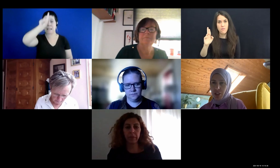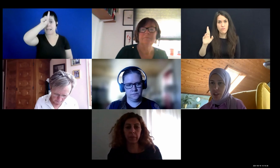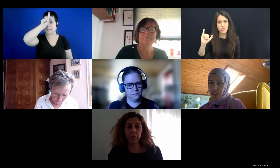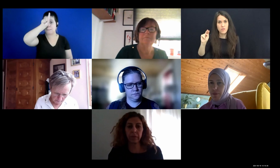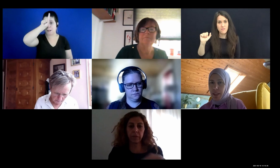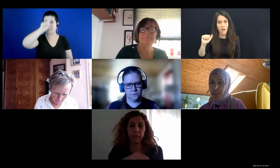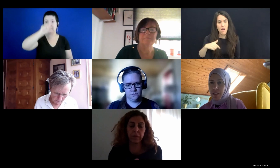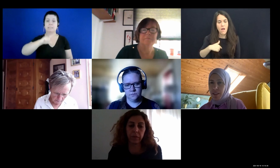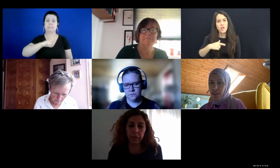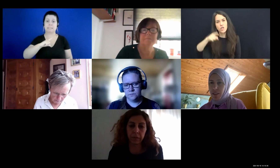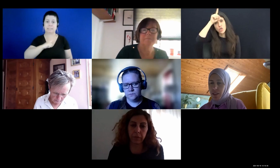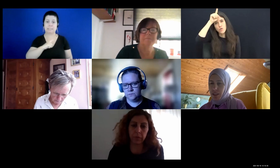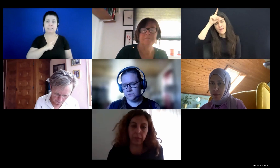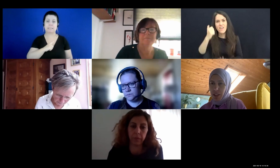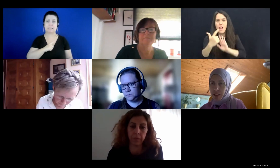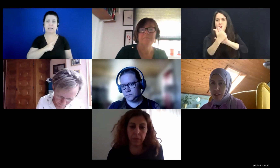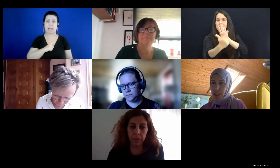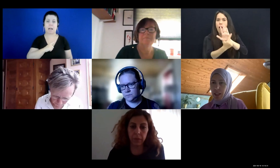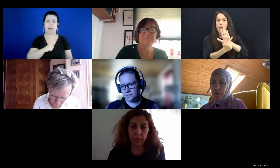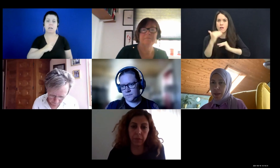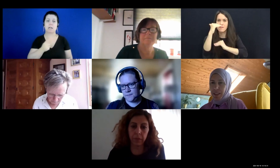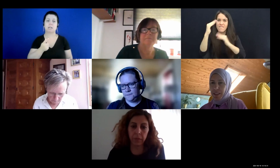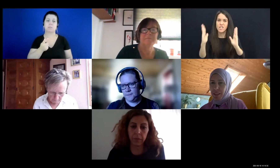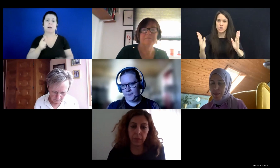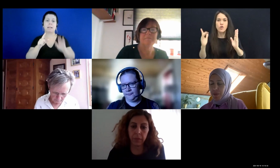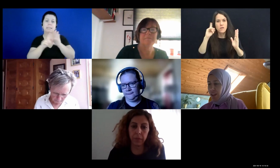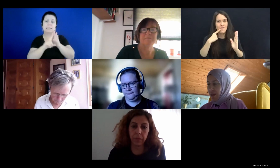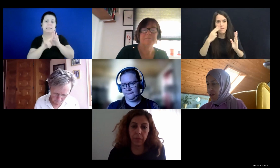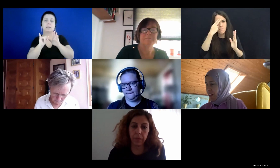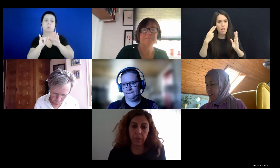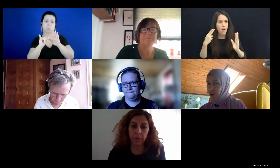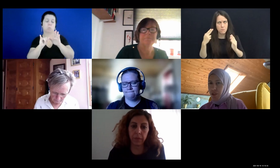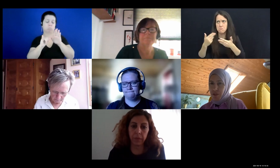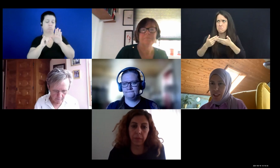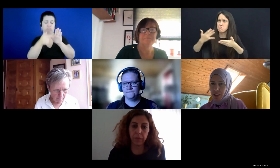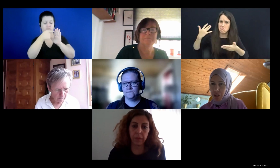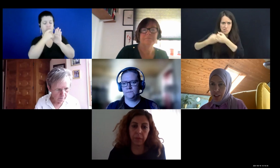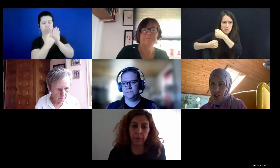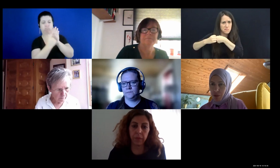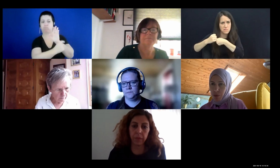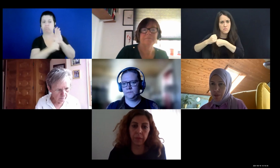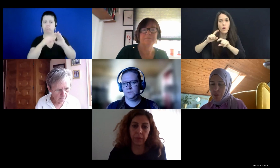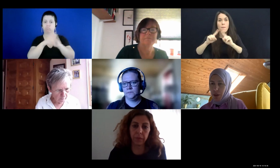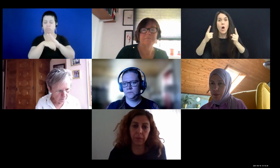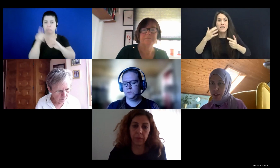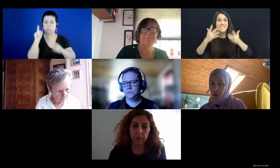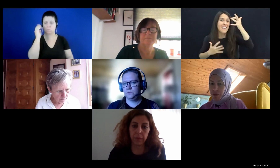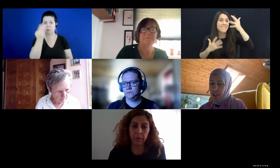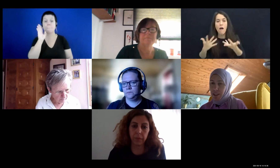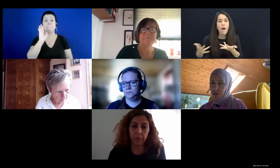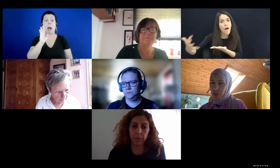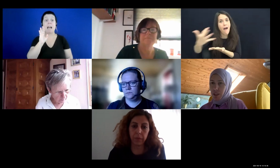legal definition of deafblindness since some years, but in terms of data collection, we have the problem that